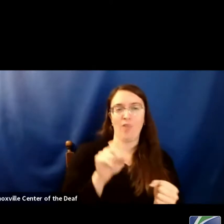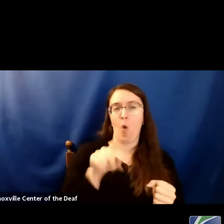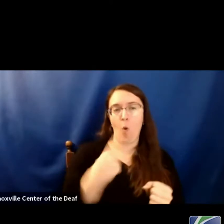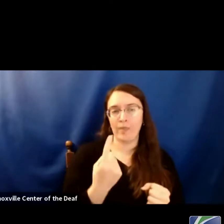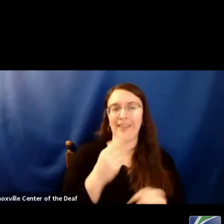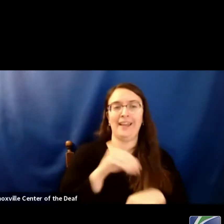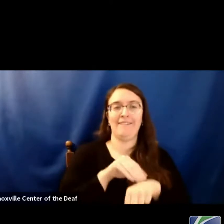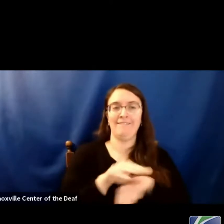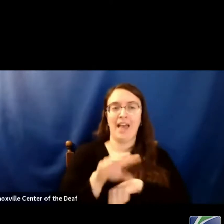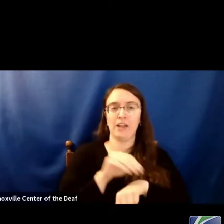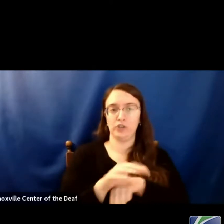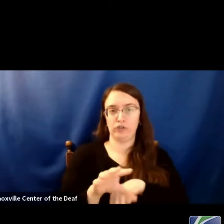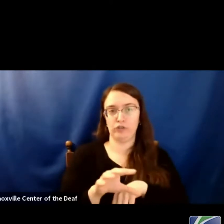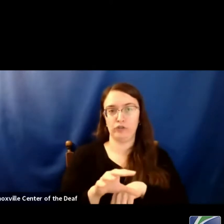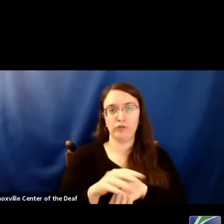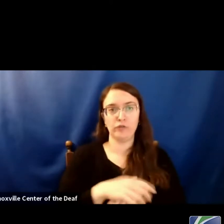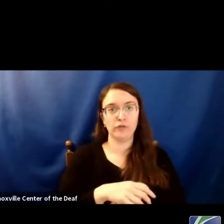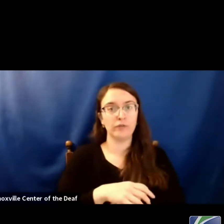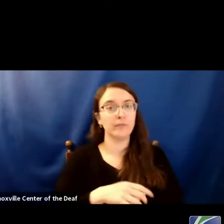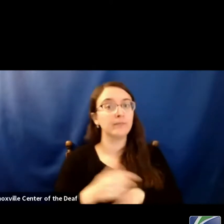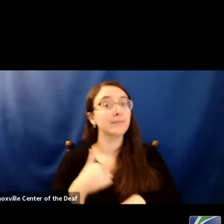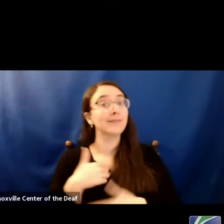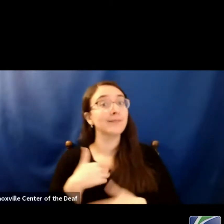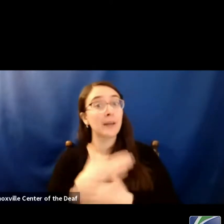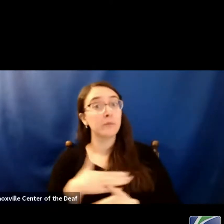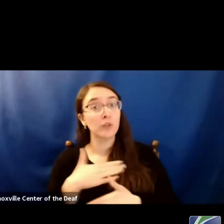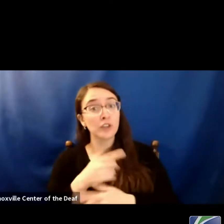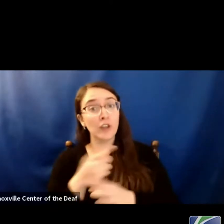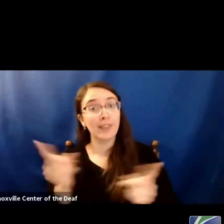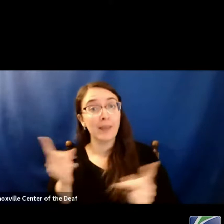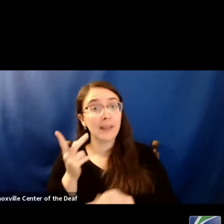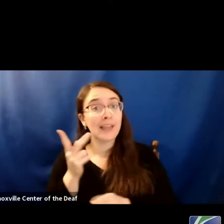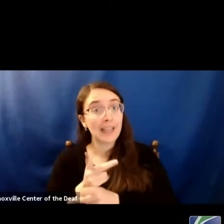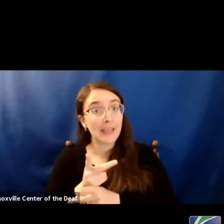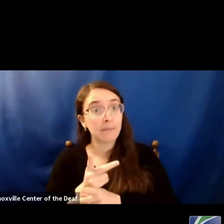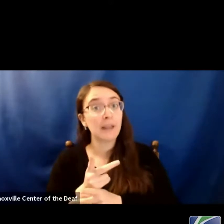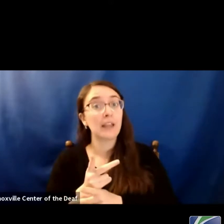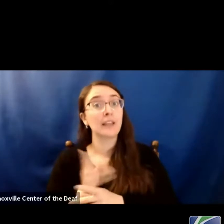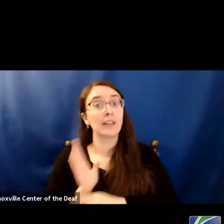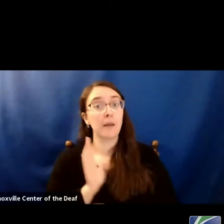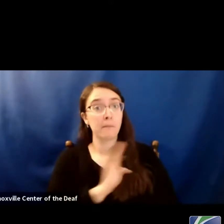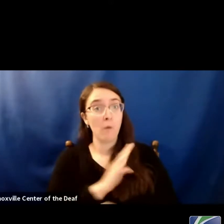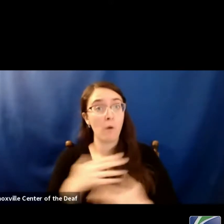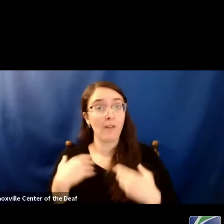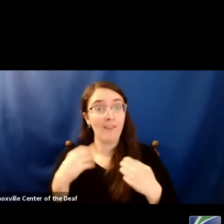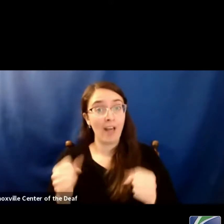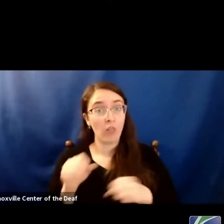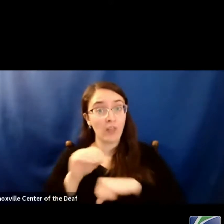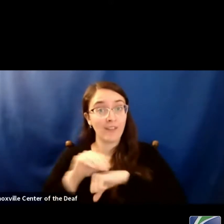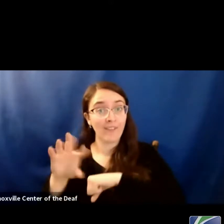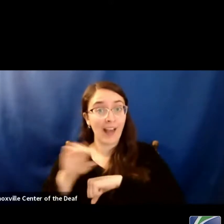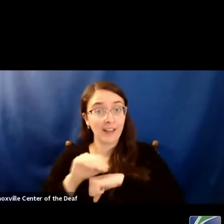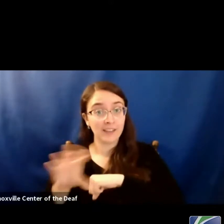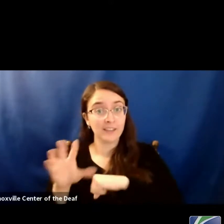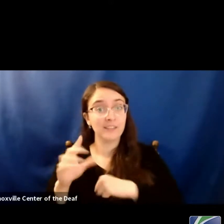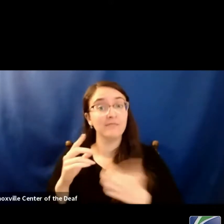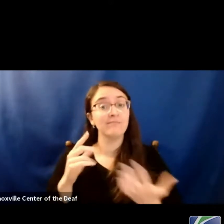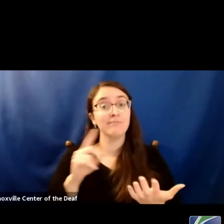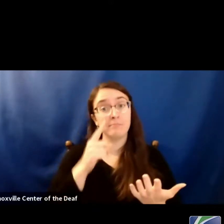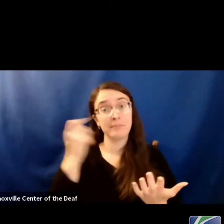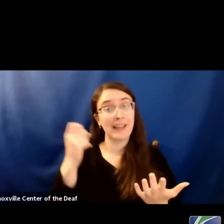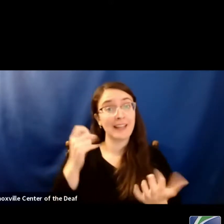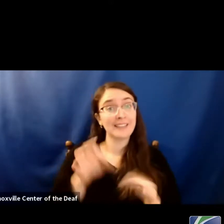is I'm appreciative of them keeping the Board of Health advisory, because I do think that's really important. These are really big